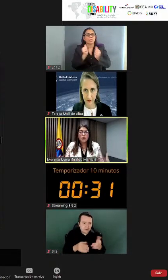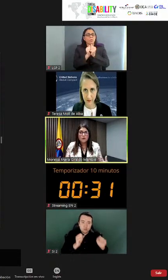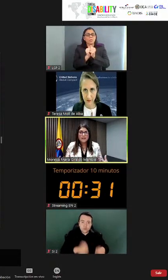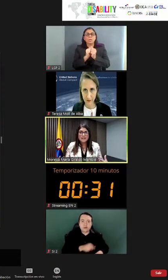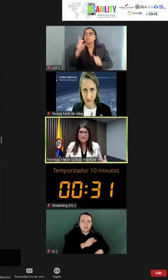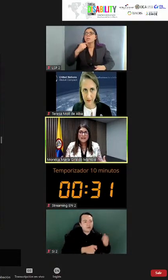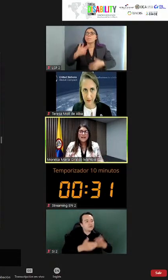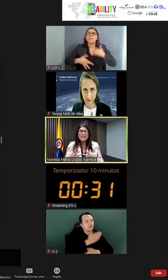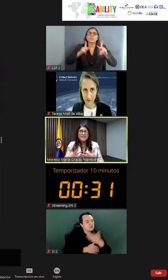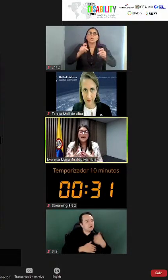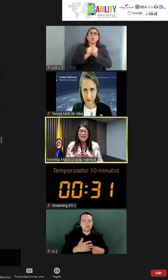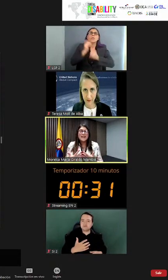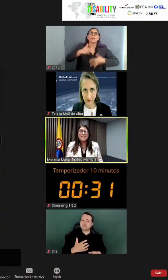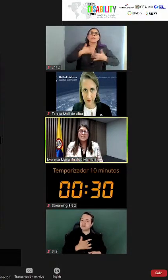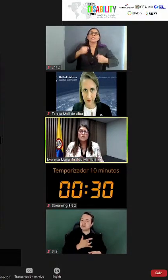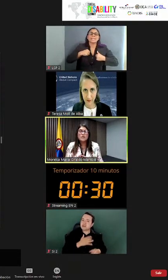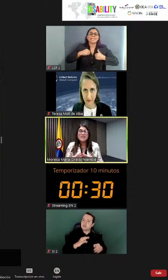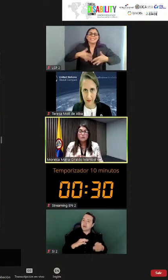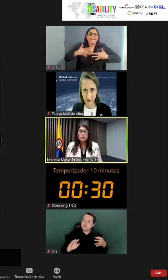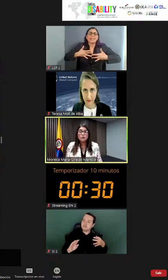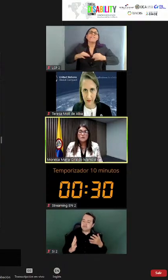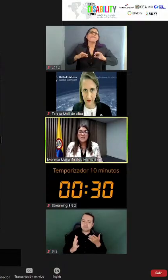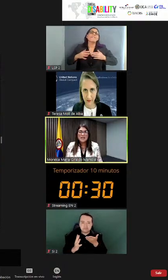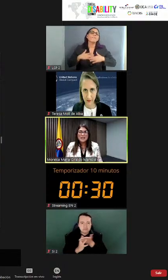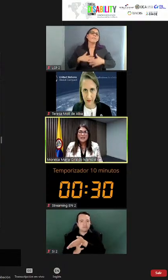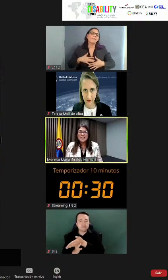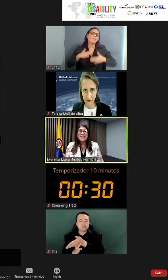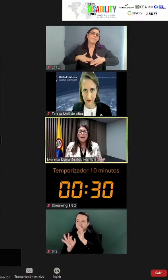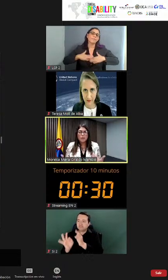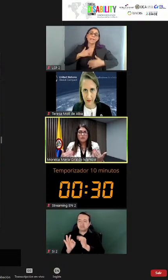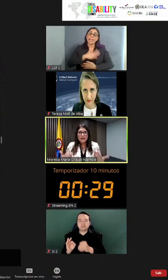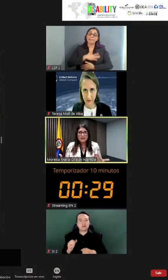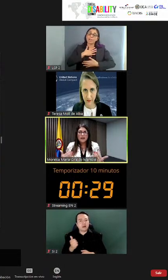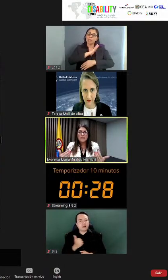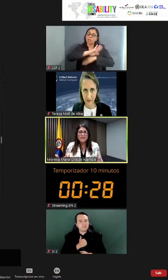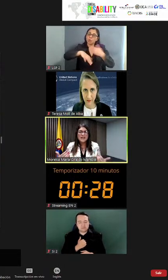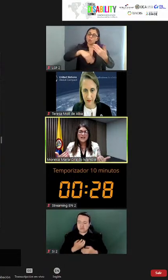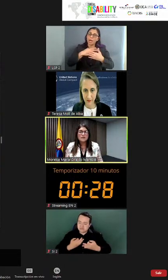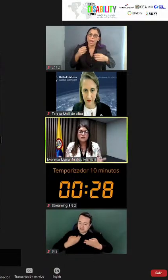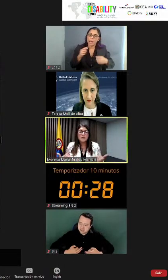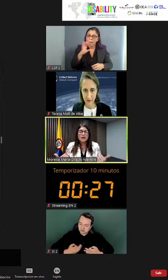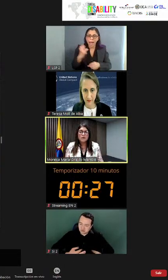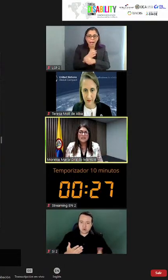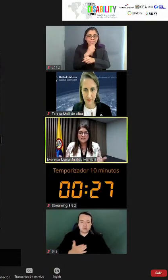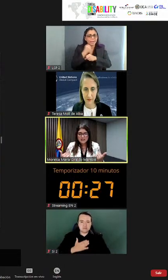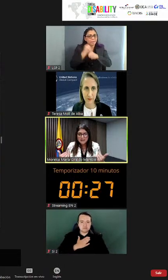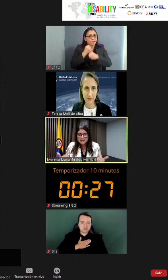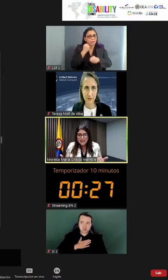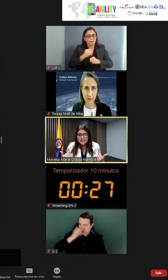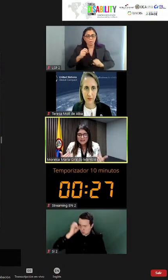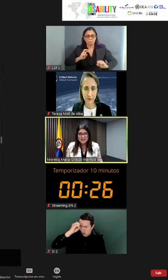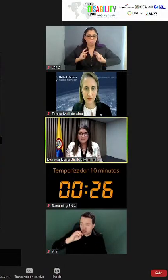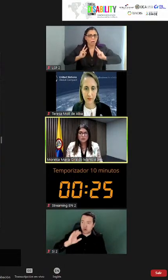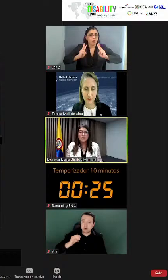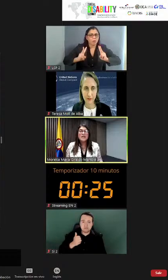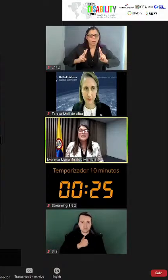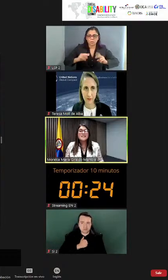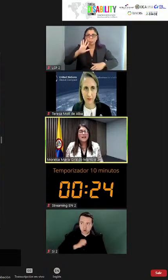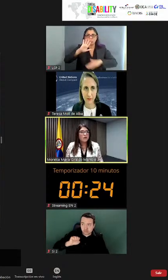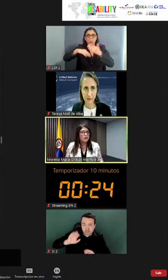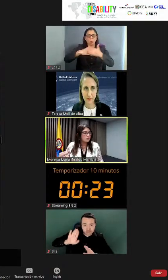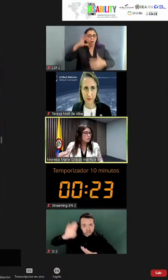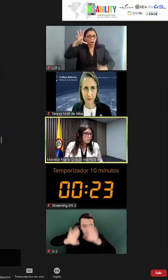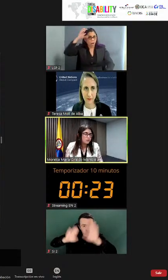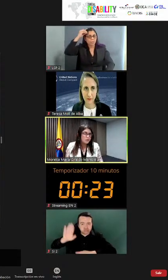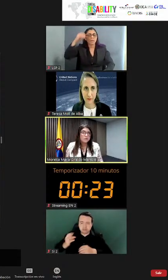important for all of us to be comfortable exercising our autonomy and having all of